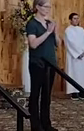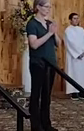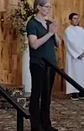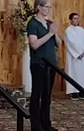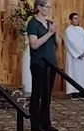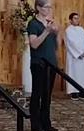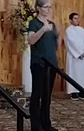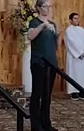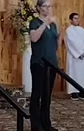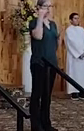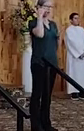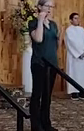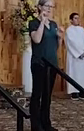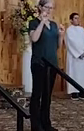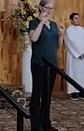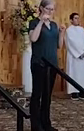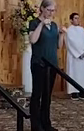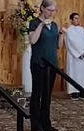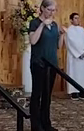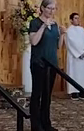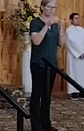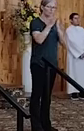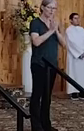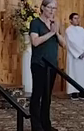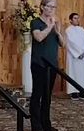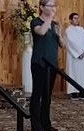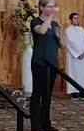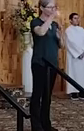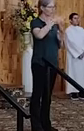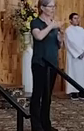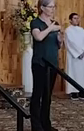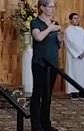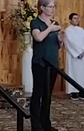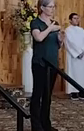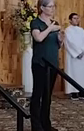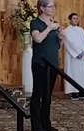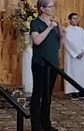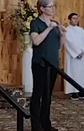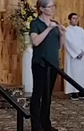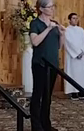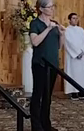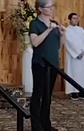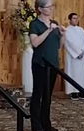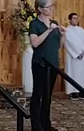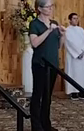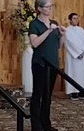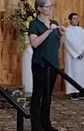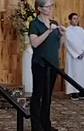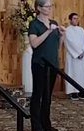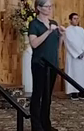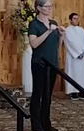bow your heads and pray for the grace that you may keep safe what God has planted in